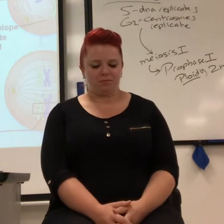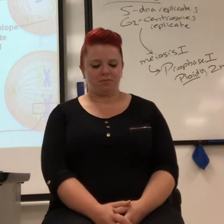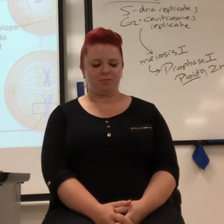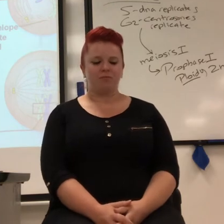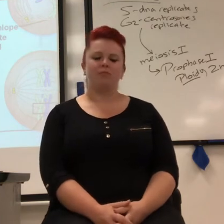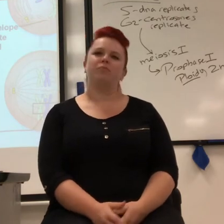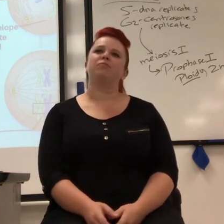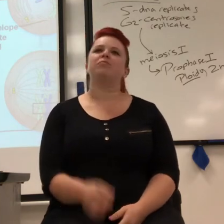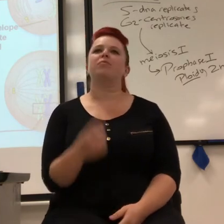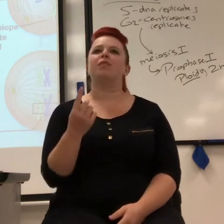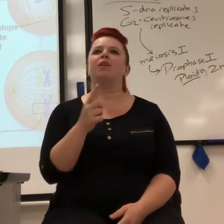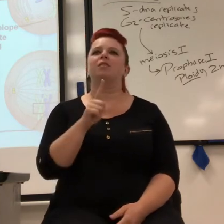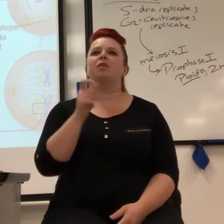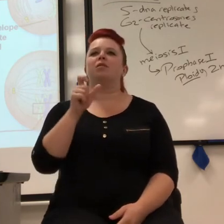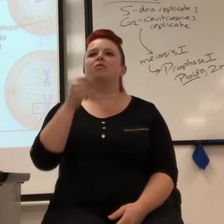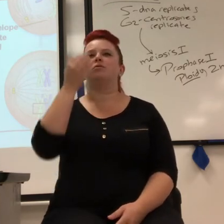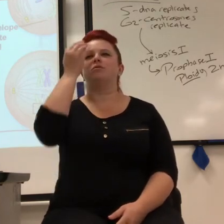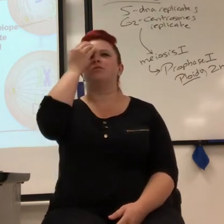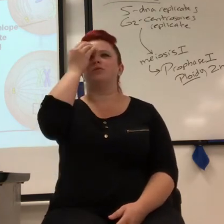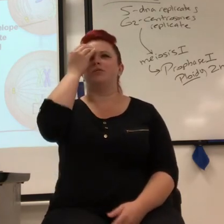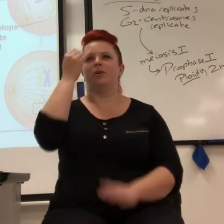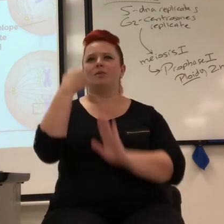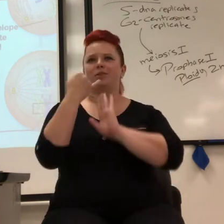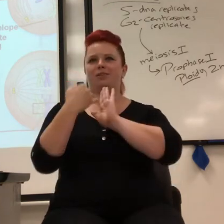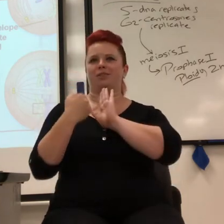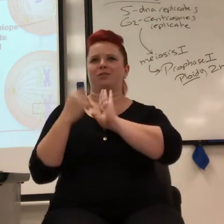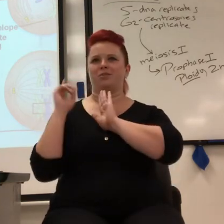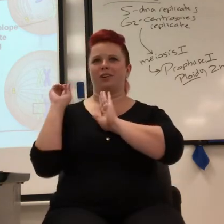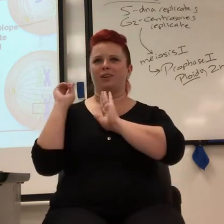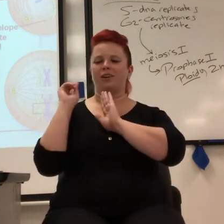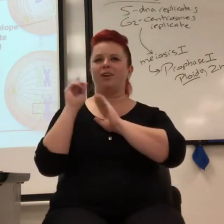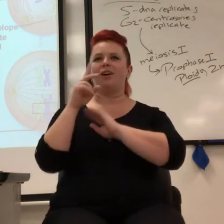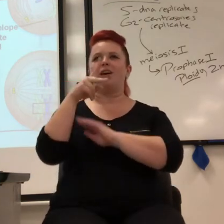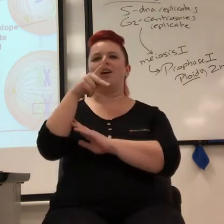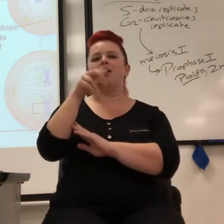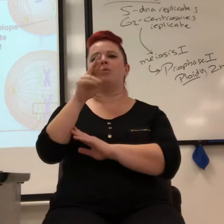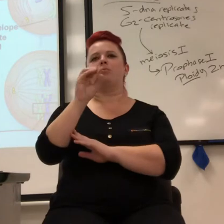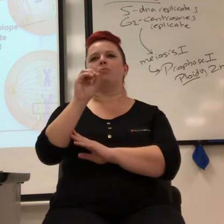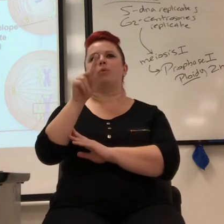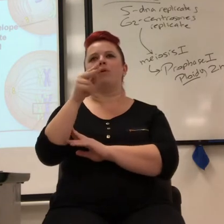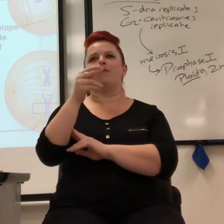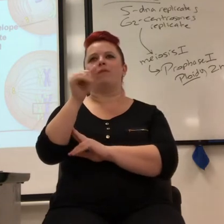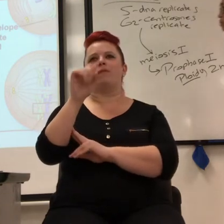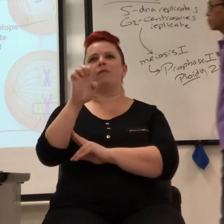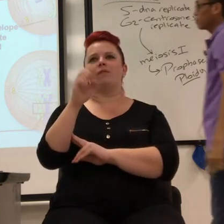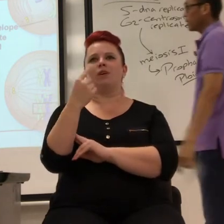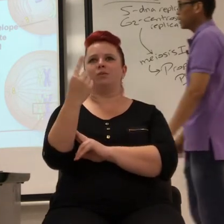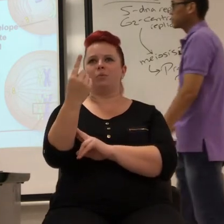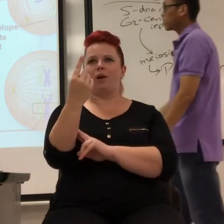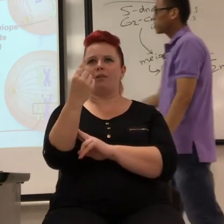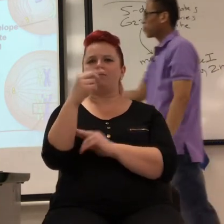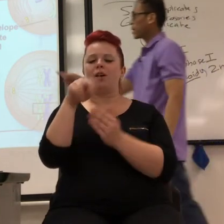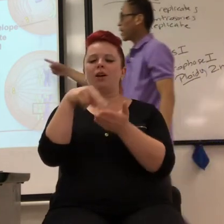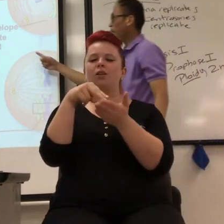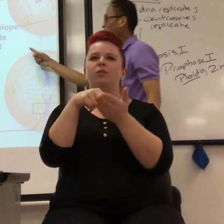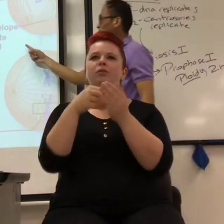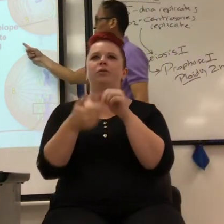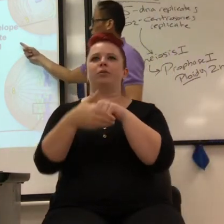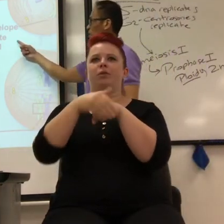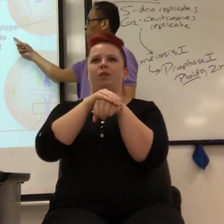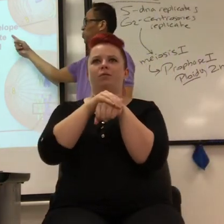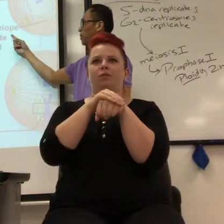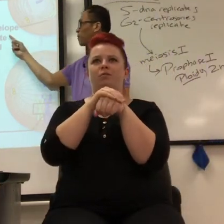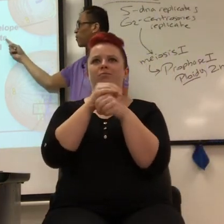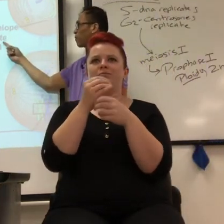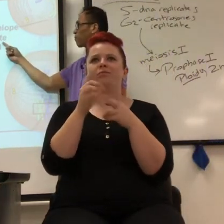The other thing you should note that's illustrated there in prophase one, that is, the nuclear envelope, it starts to break down.